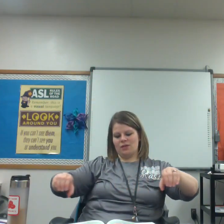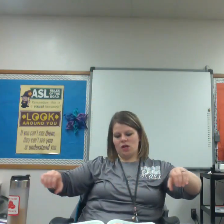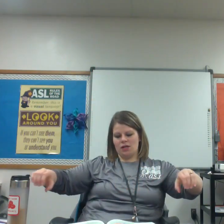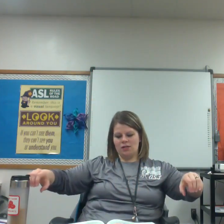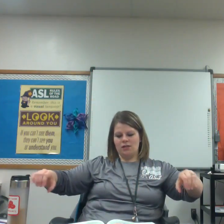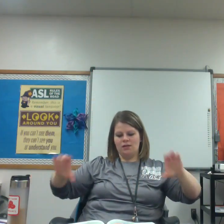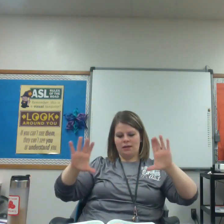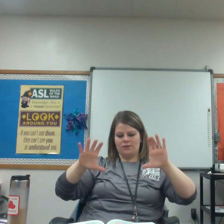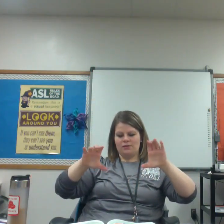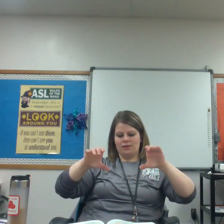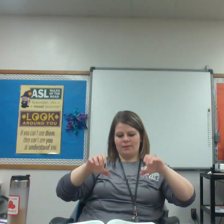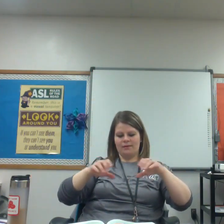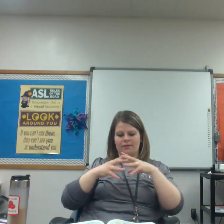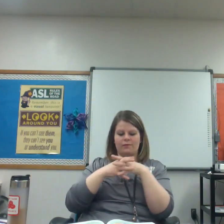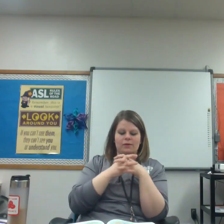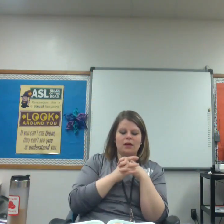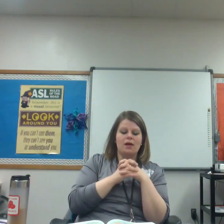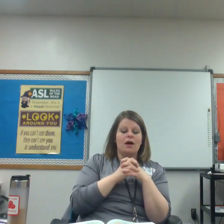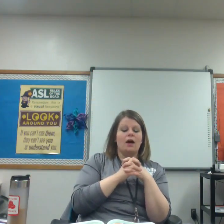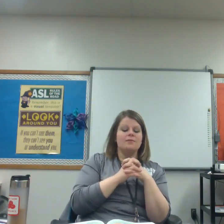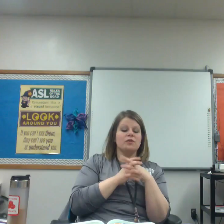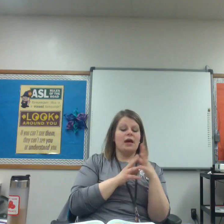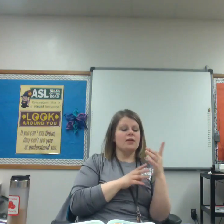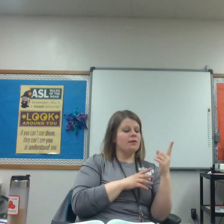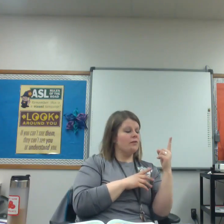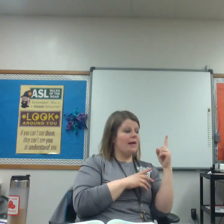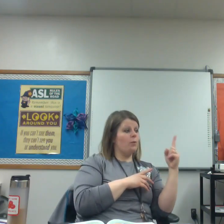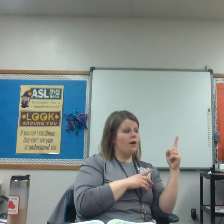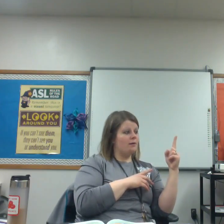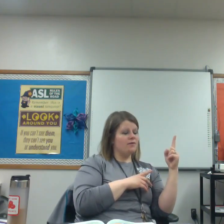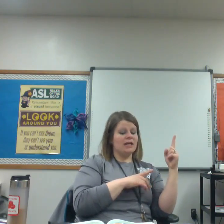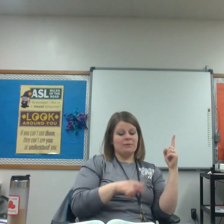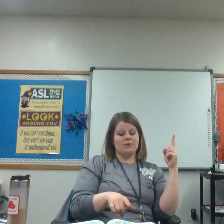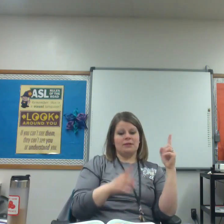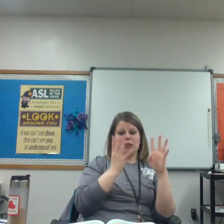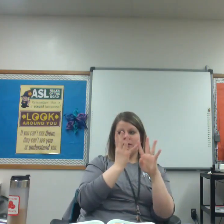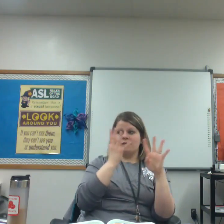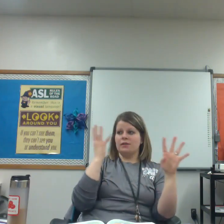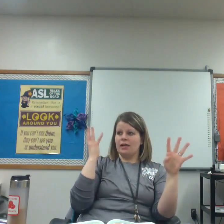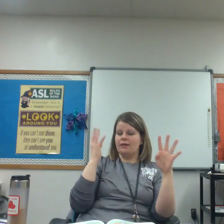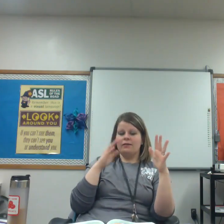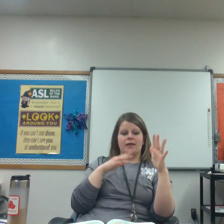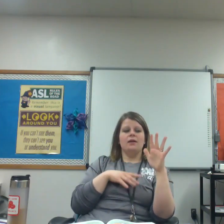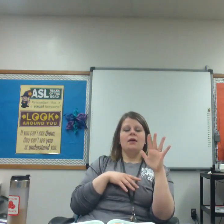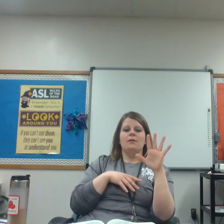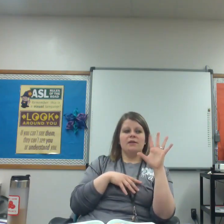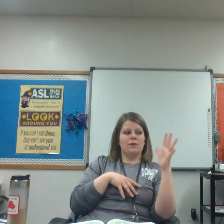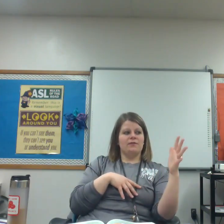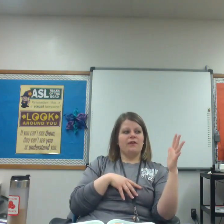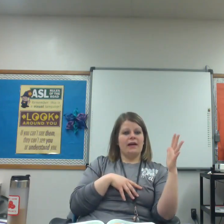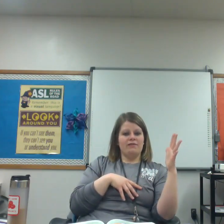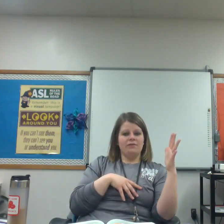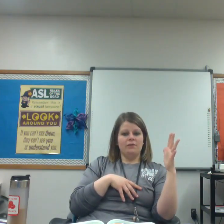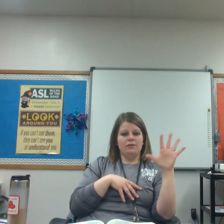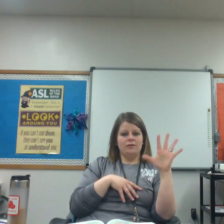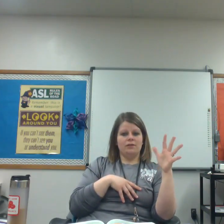log. I would do like the bent 5 one. So the other one, so they had 1, and we've talked about this a little bit with the line thing. But if you had 5, this